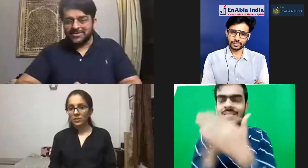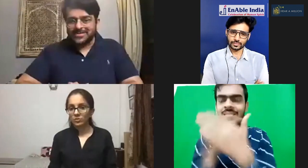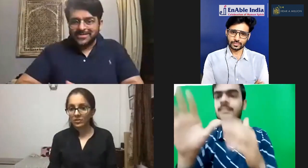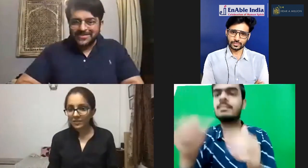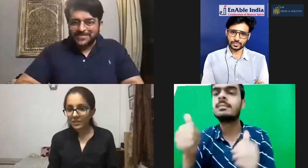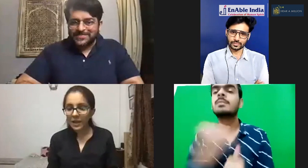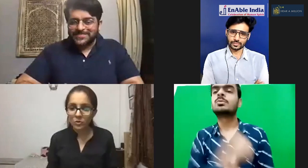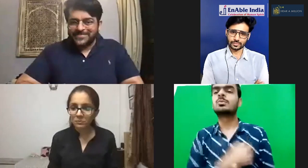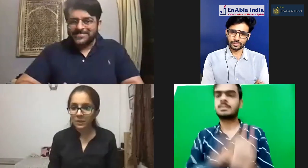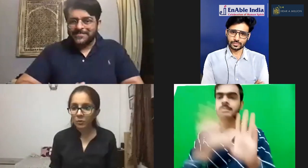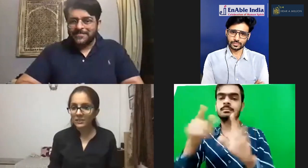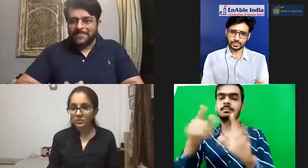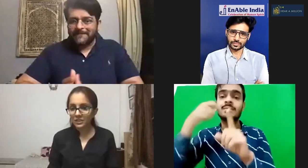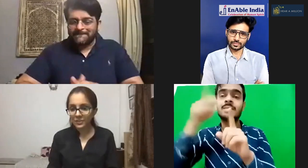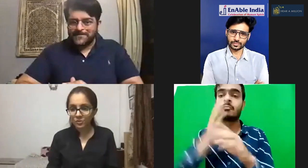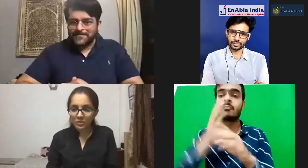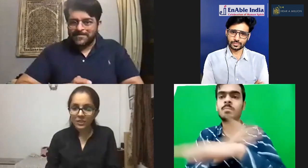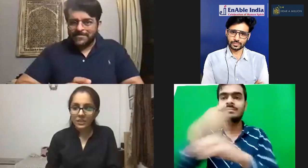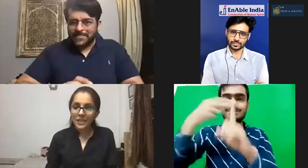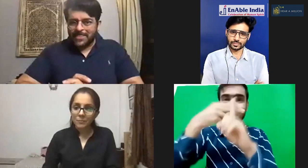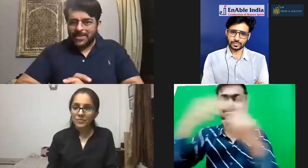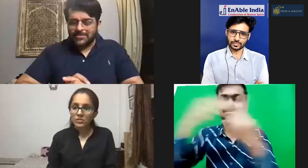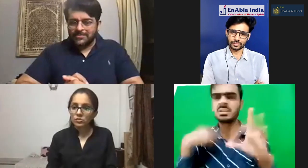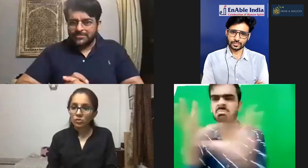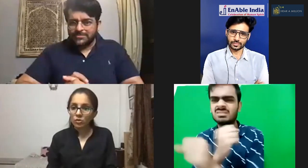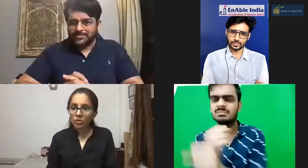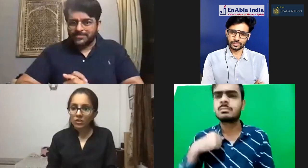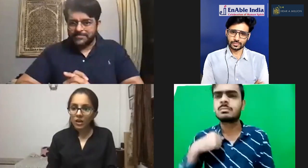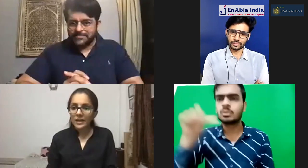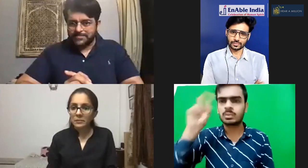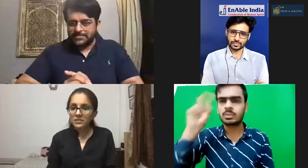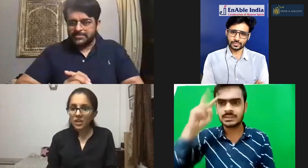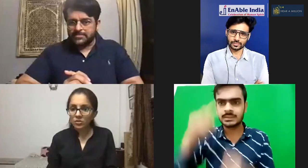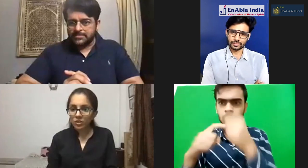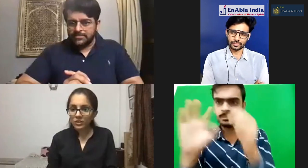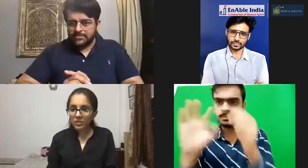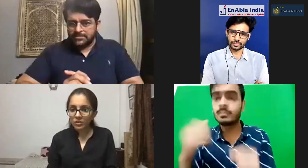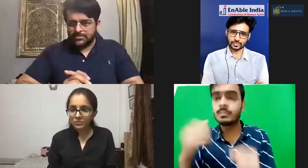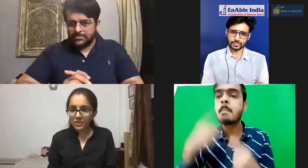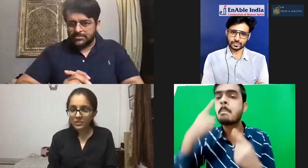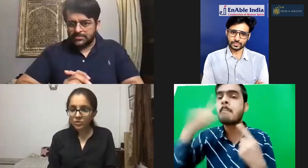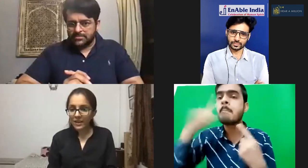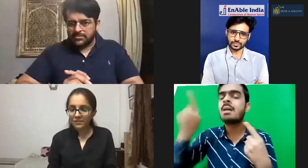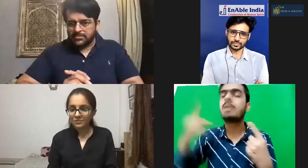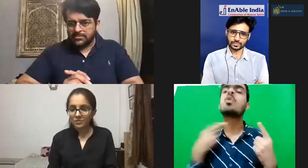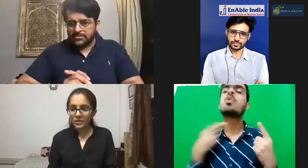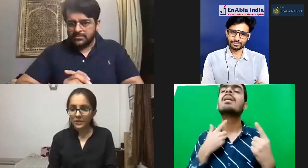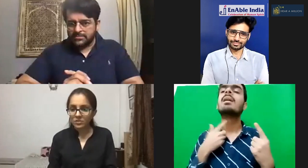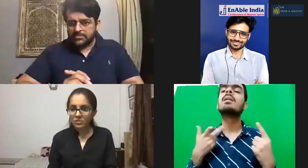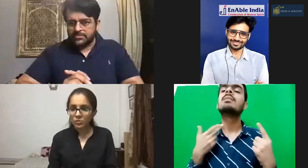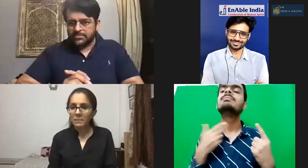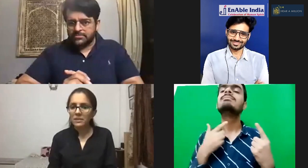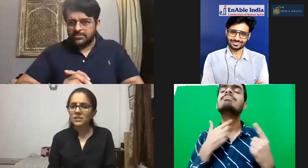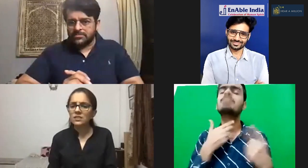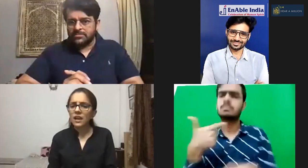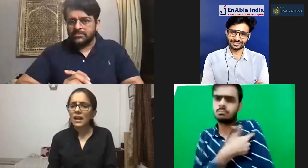you. I'm using my mobile, so I didn't get to know. Yeah. So I missed out on a lot of things. So I have one question.